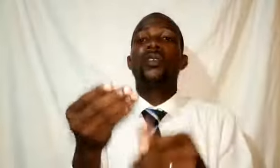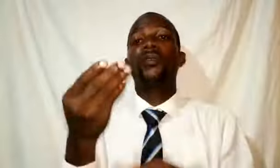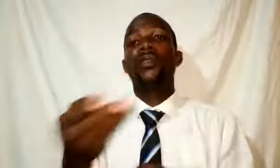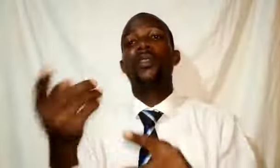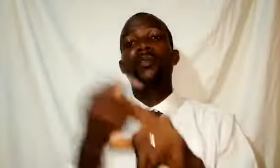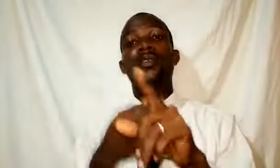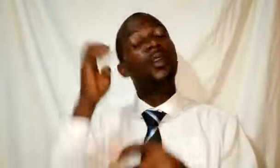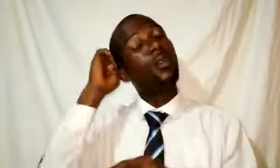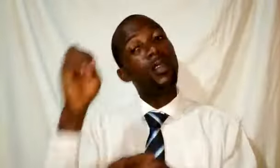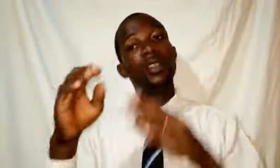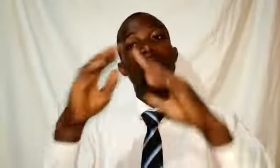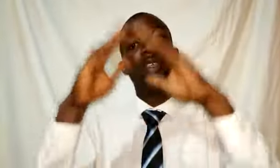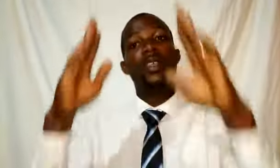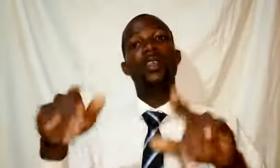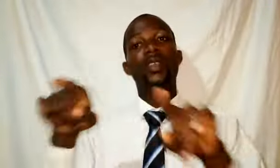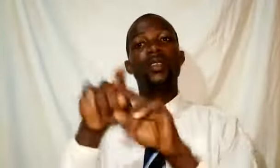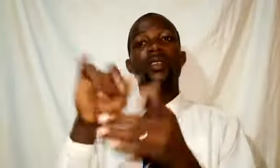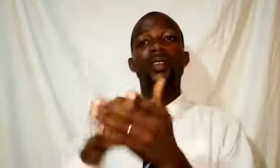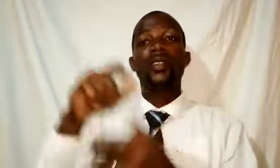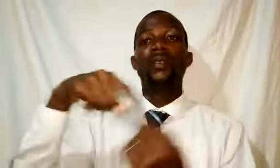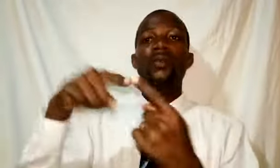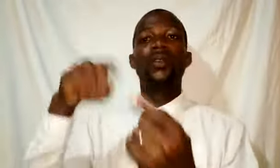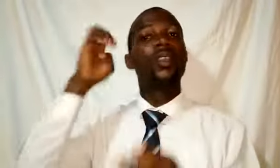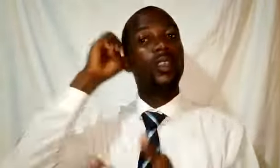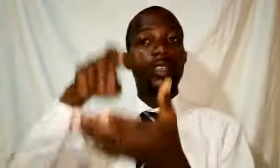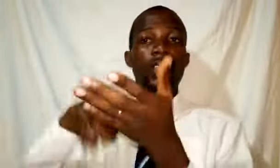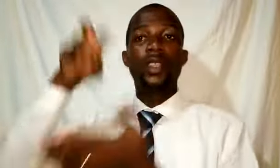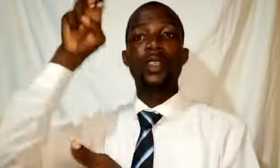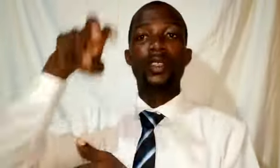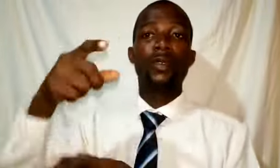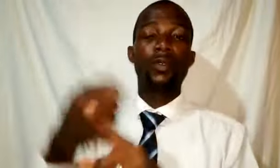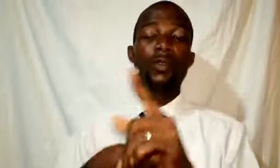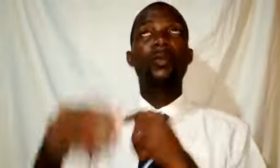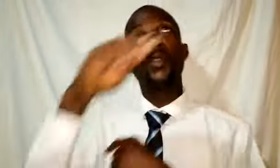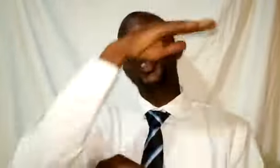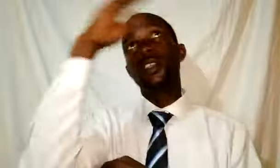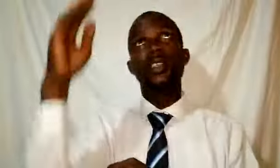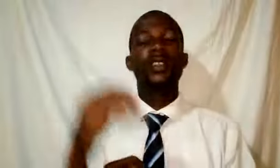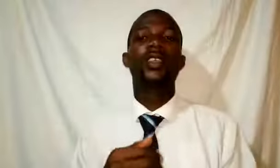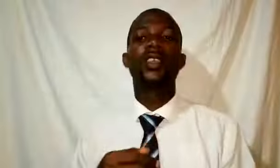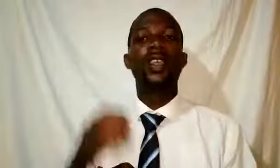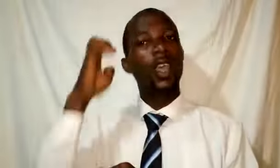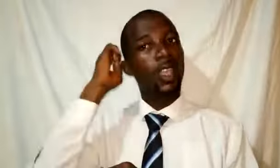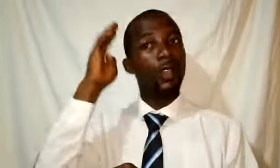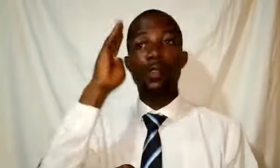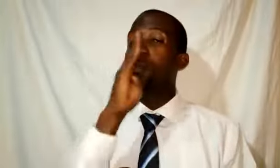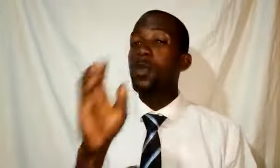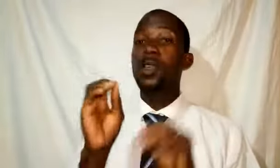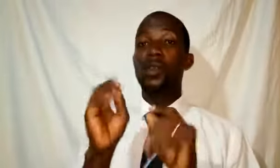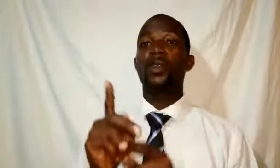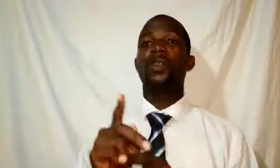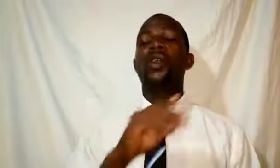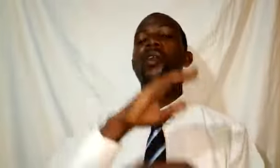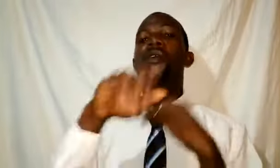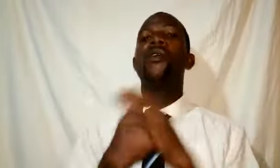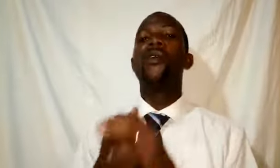jumped from the sky, he would be okay. All but one of them refused. The eagle, the angriest of all